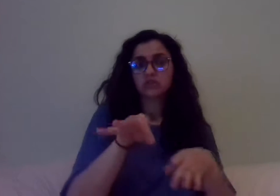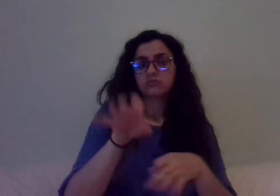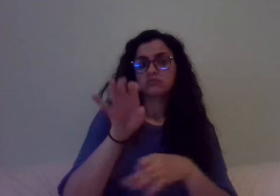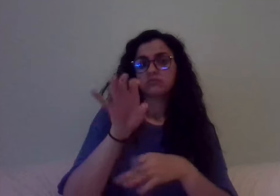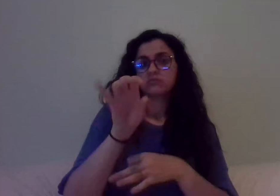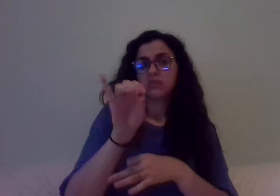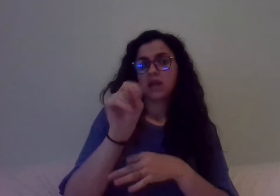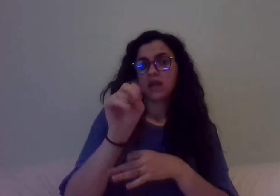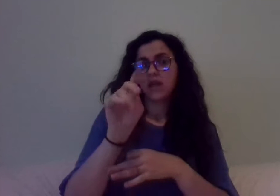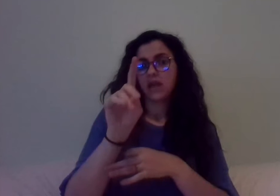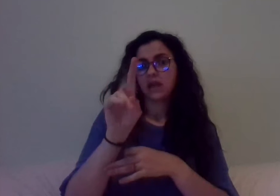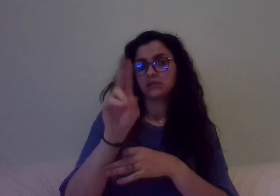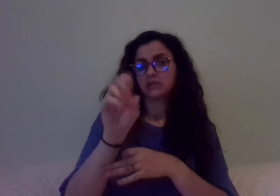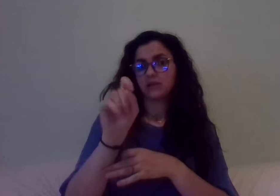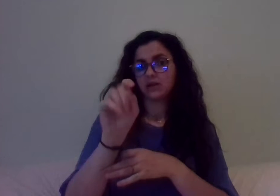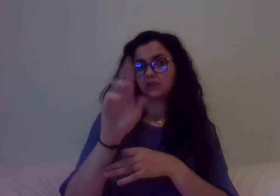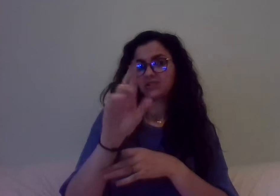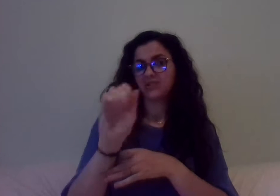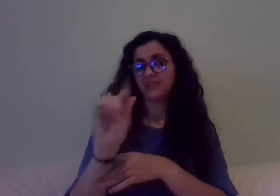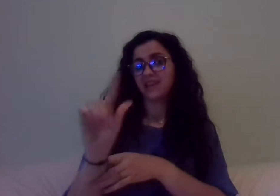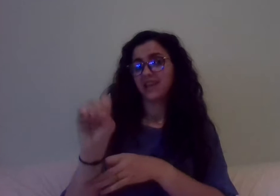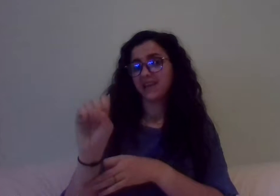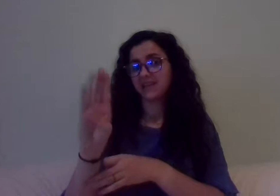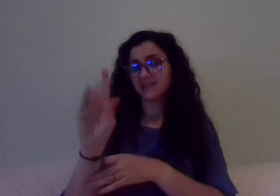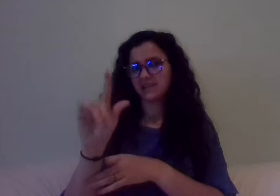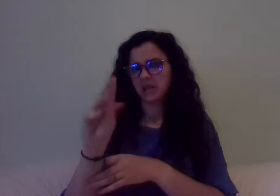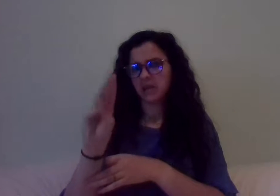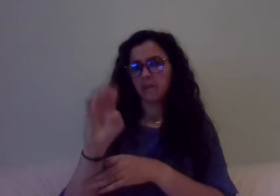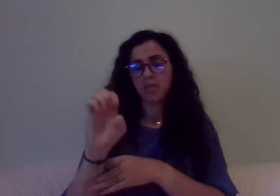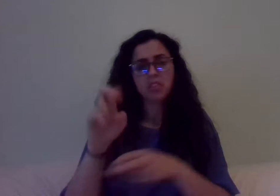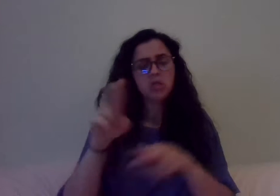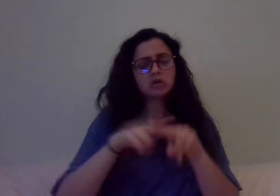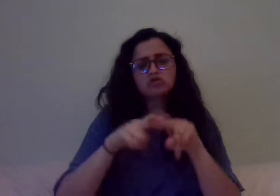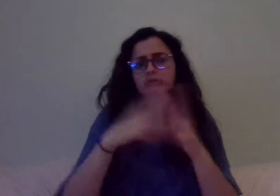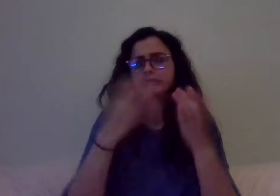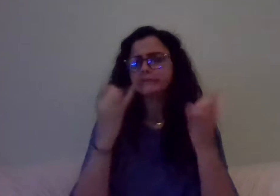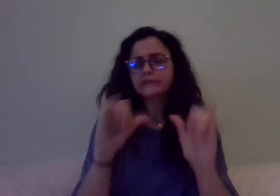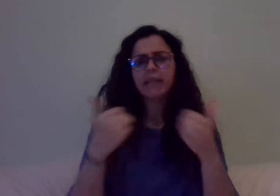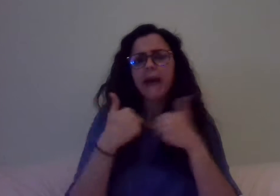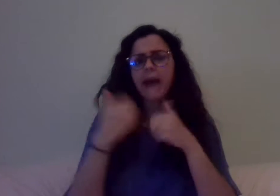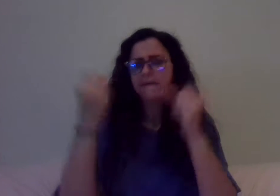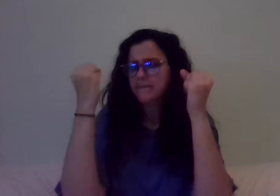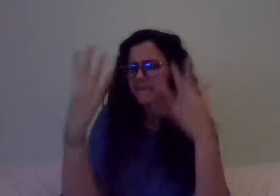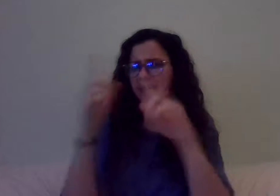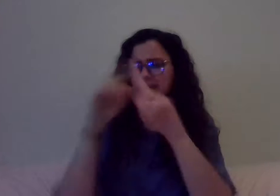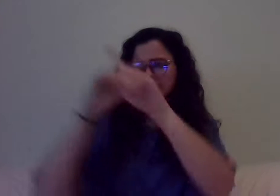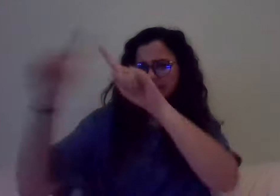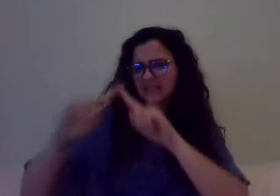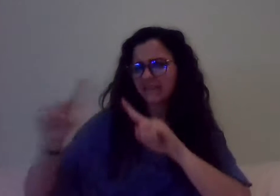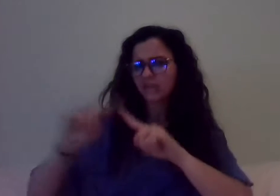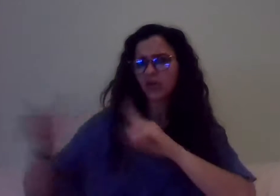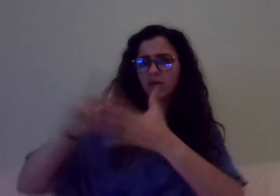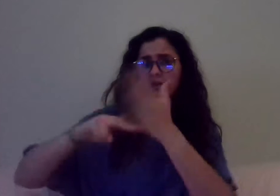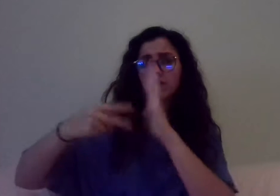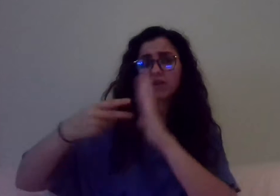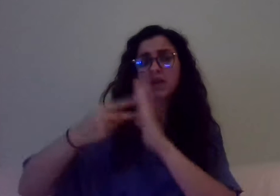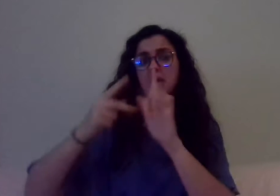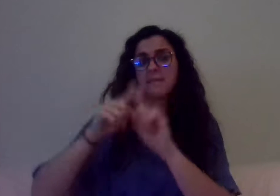of meanings, but still there's this idea of progress that is an underlying motif here. What